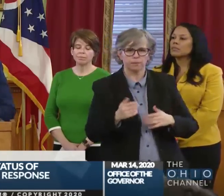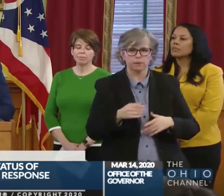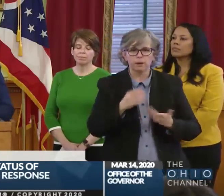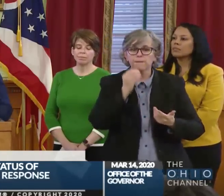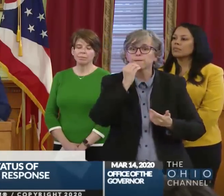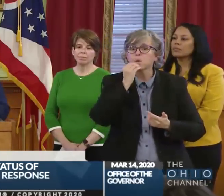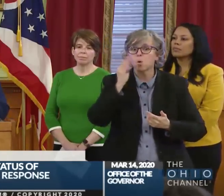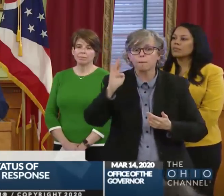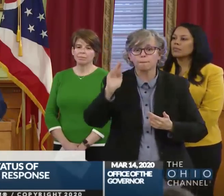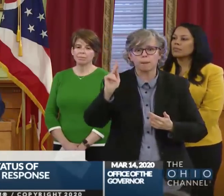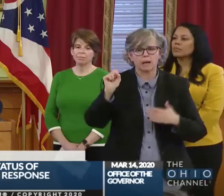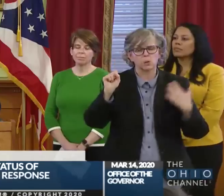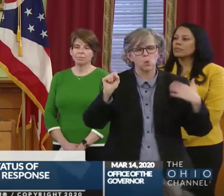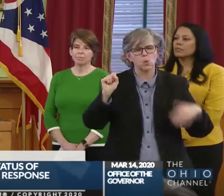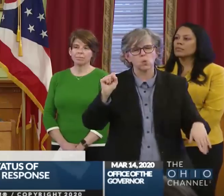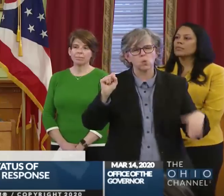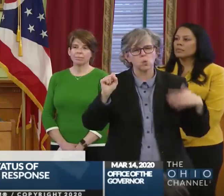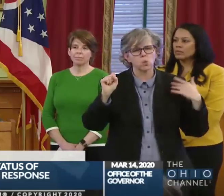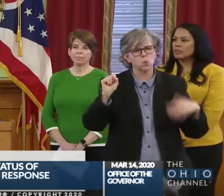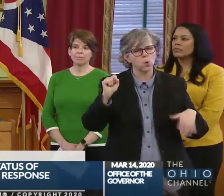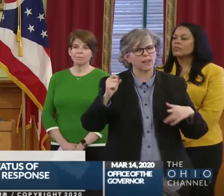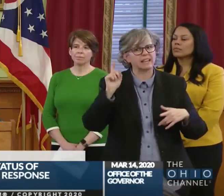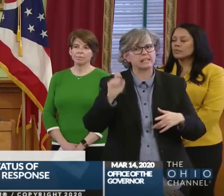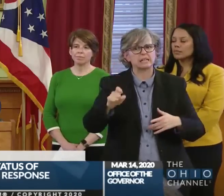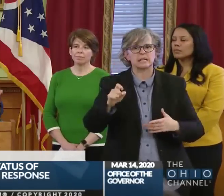need additional food.